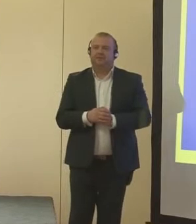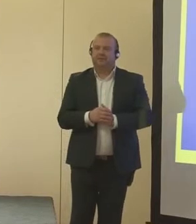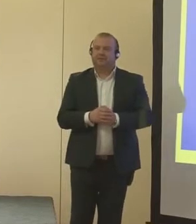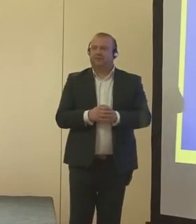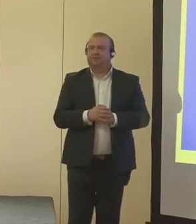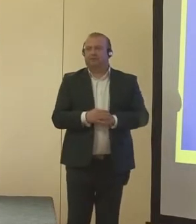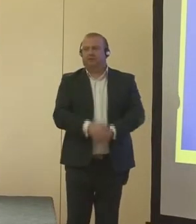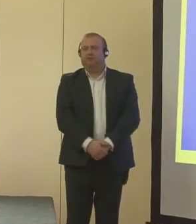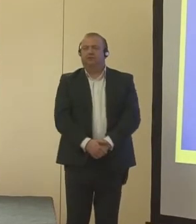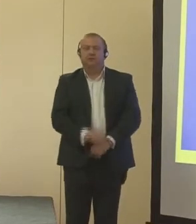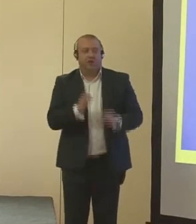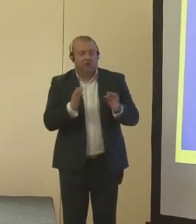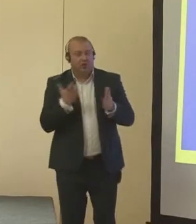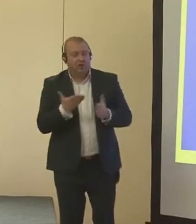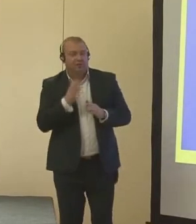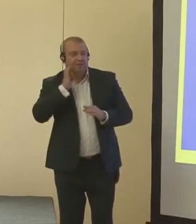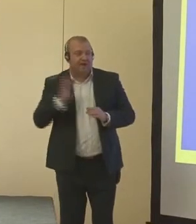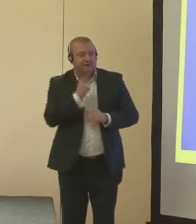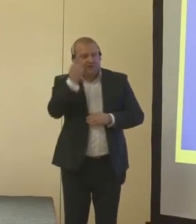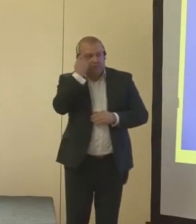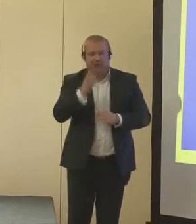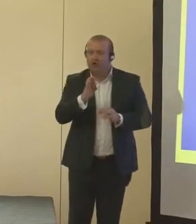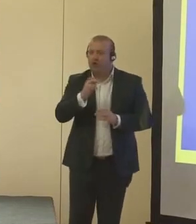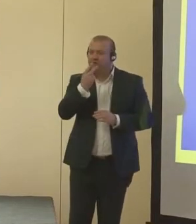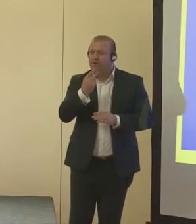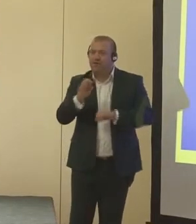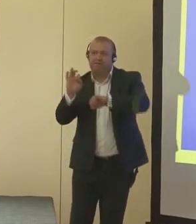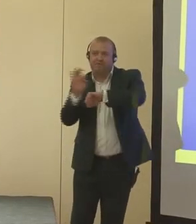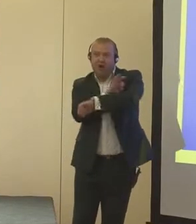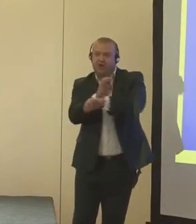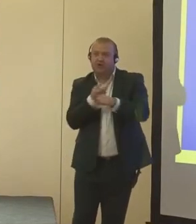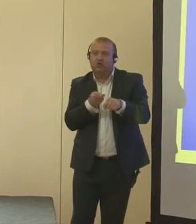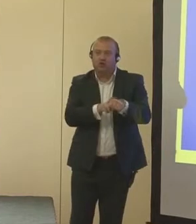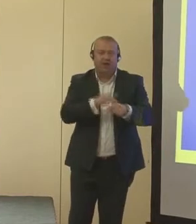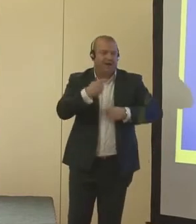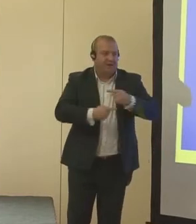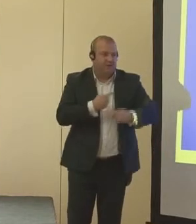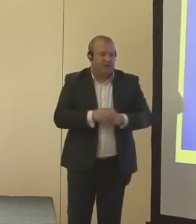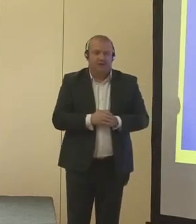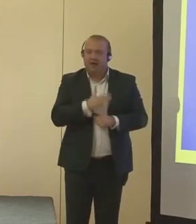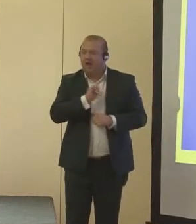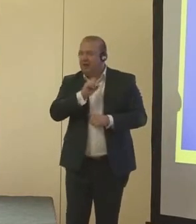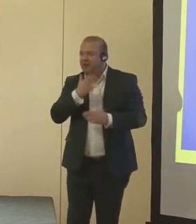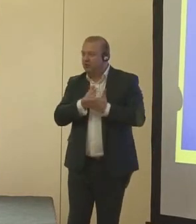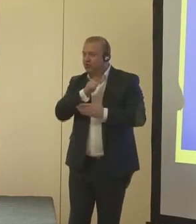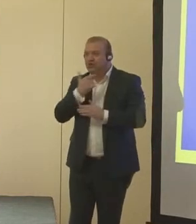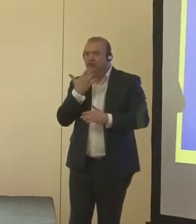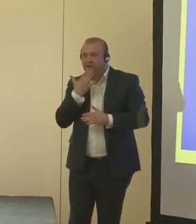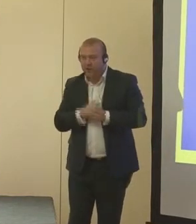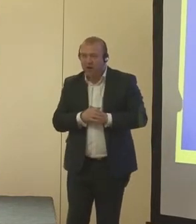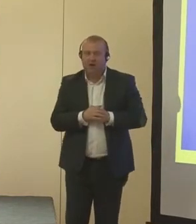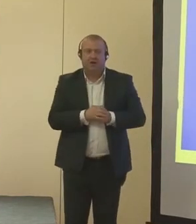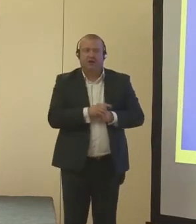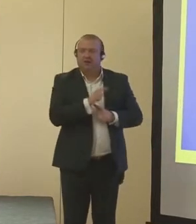I'd like to introduce to you, which my colleague Amanda Watkins has mentioned briefly. One is